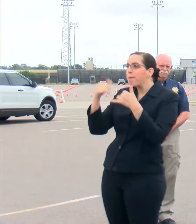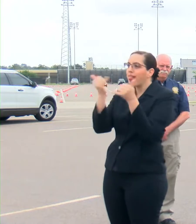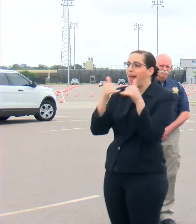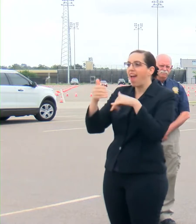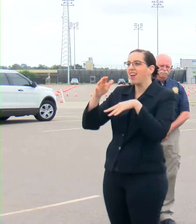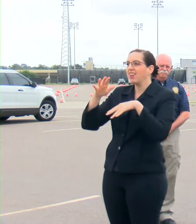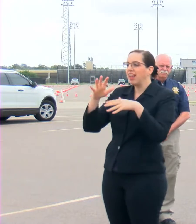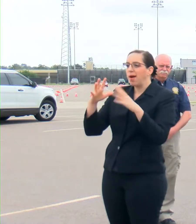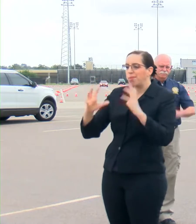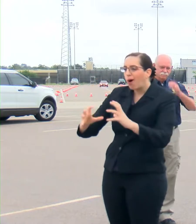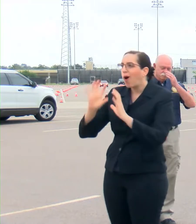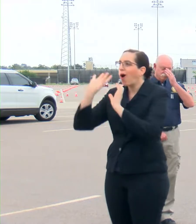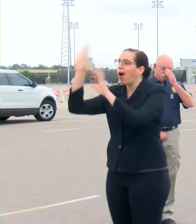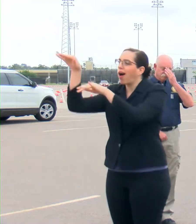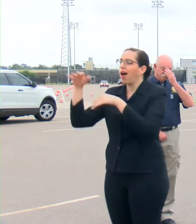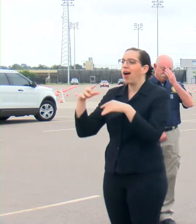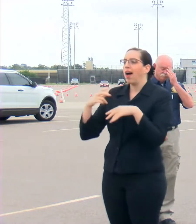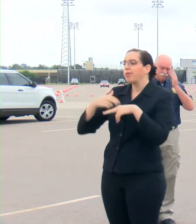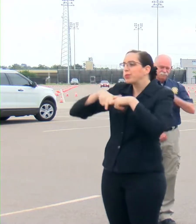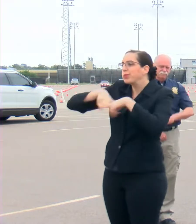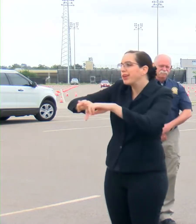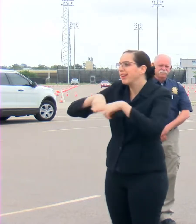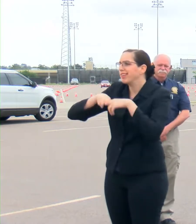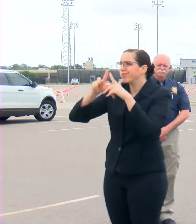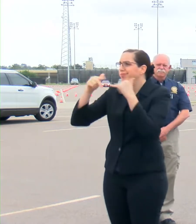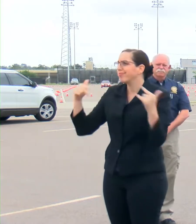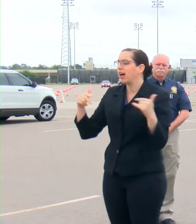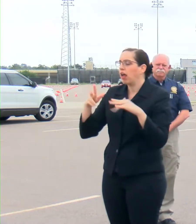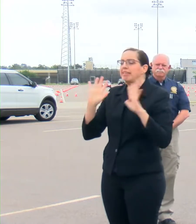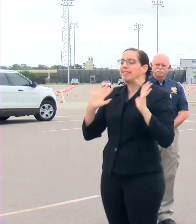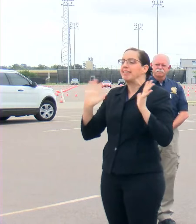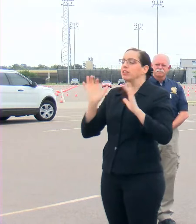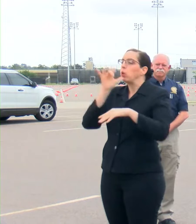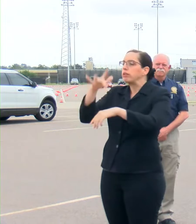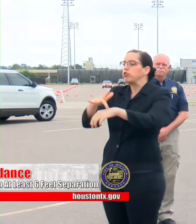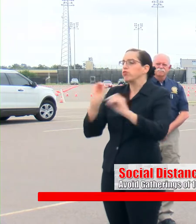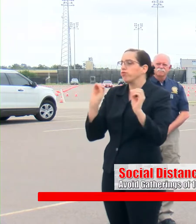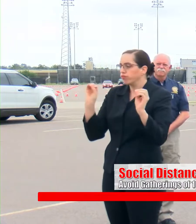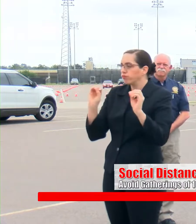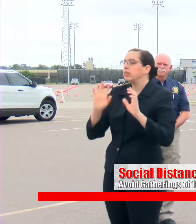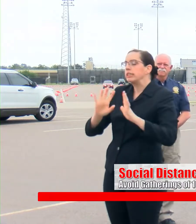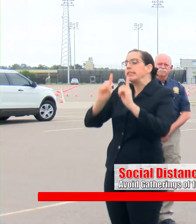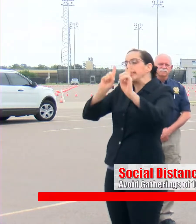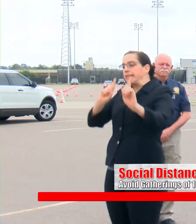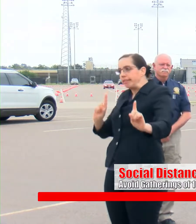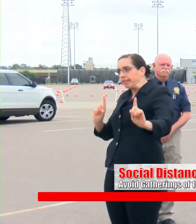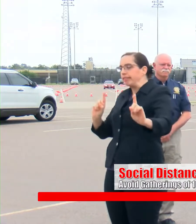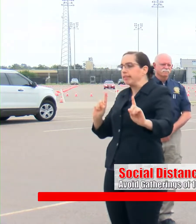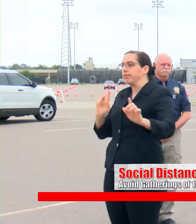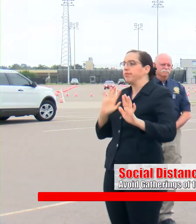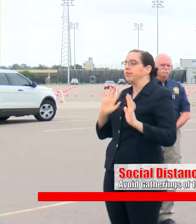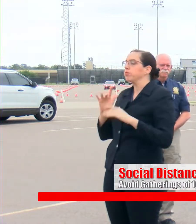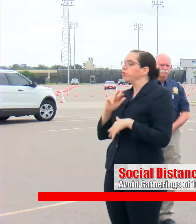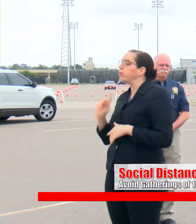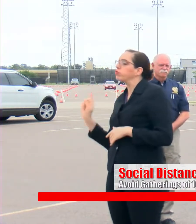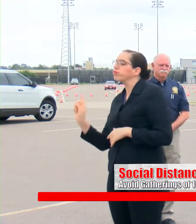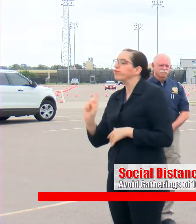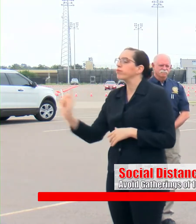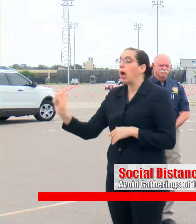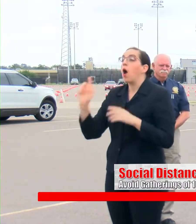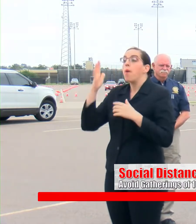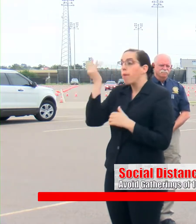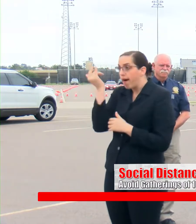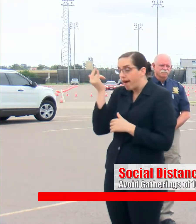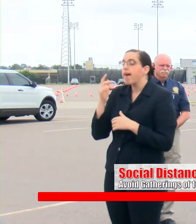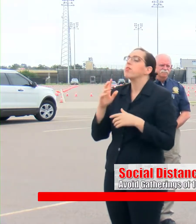Don't play with balls and other people. Do your part so that our healthcare workers and our first responders can do